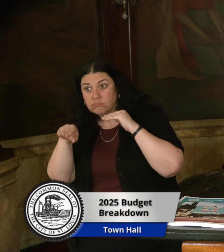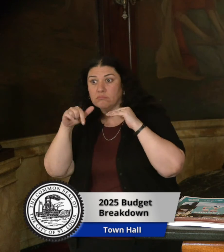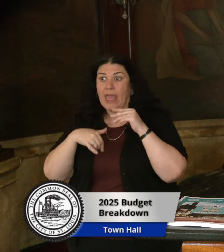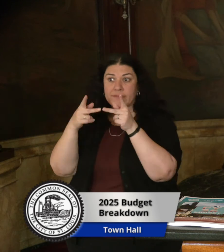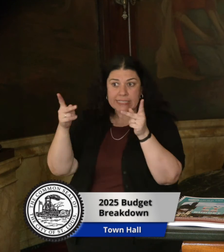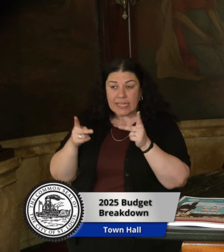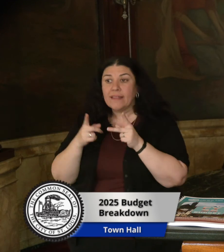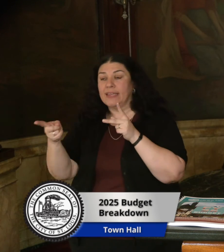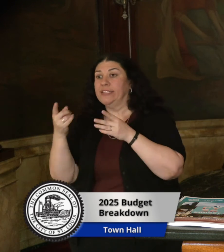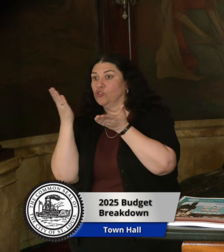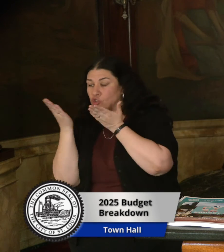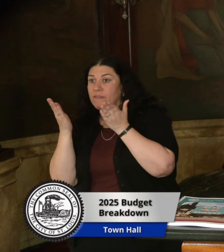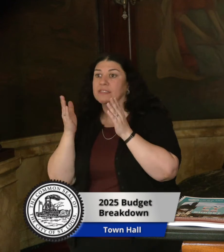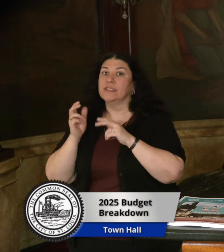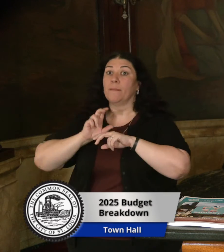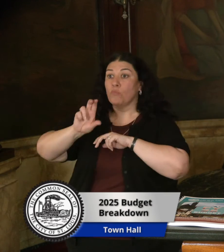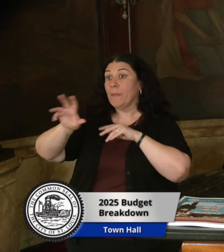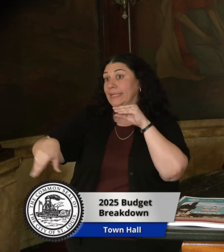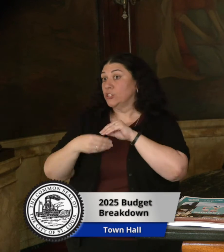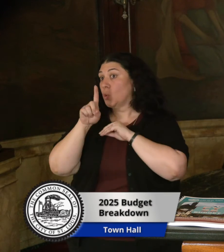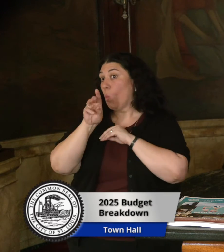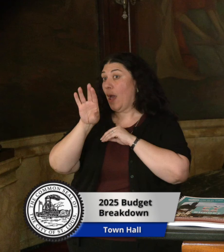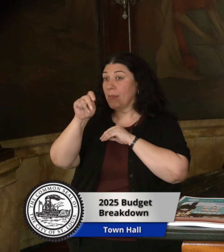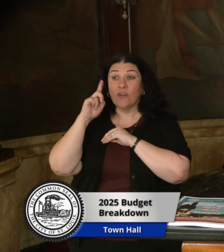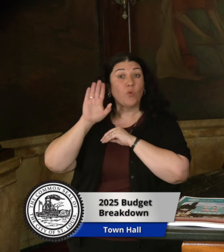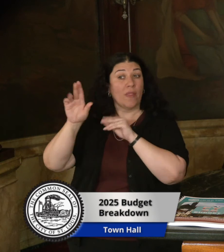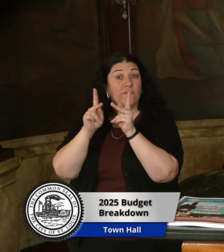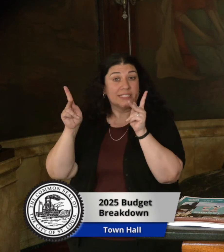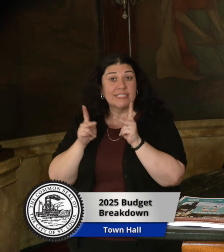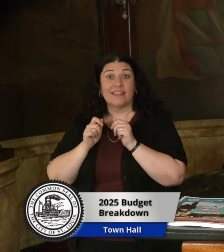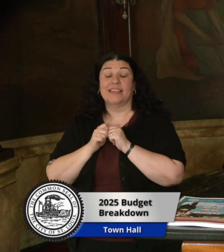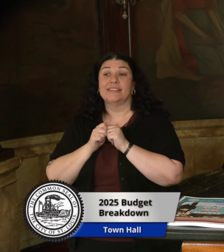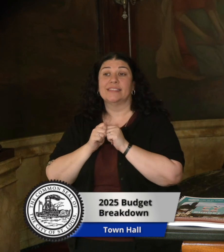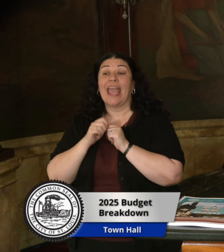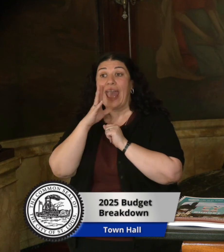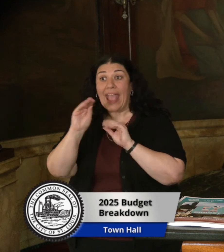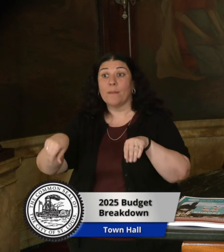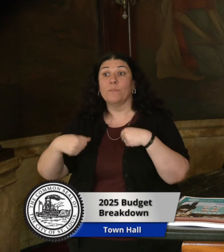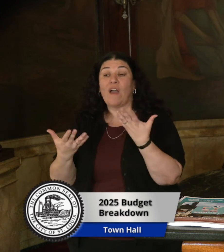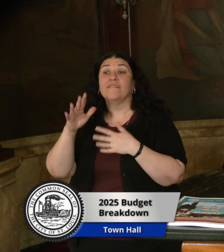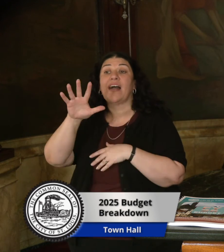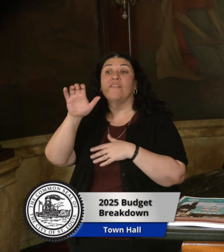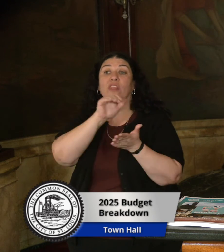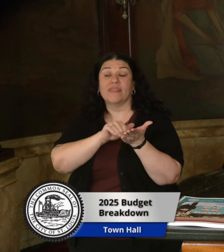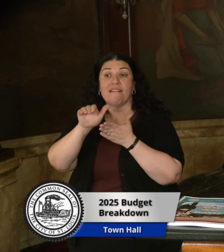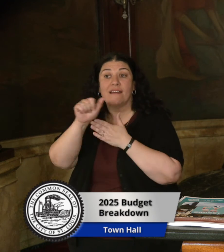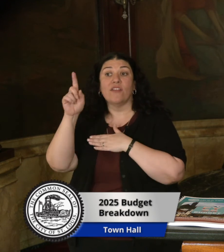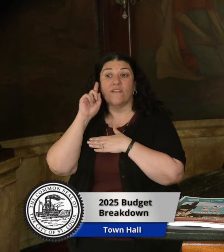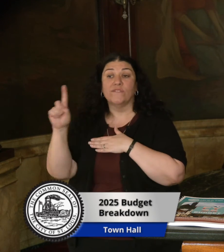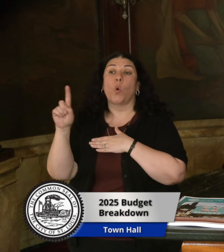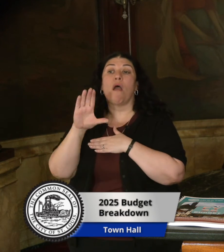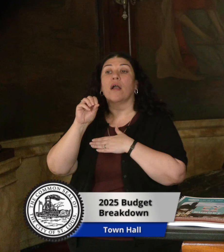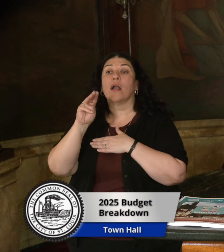and services, and appropriating an additional $1 million for their facilities. And we're providing $500,000 for